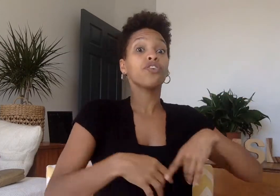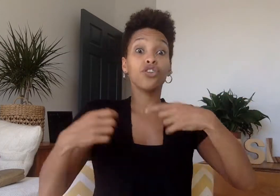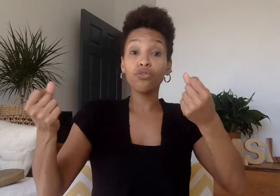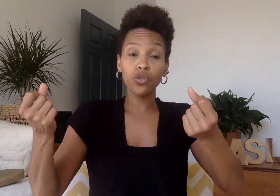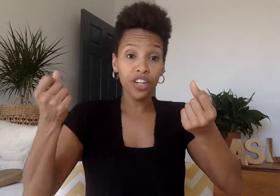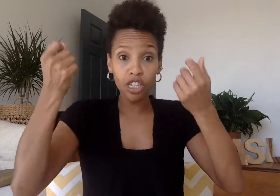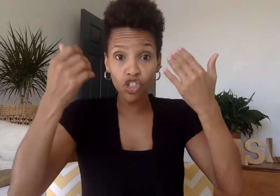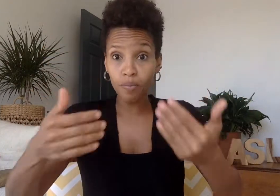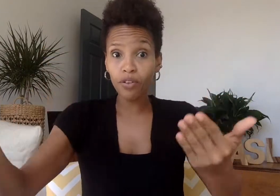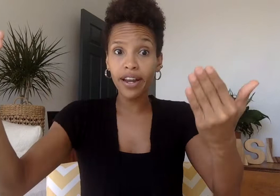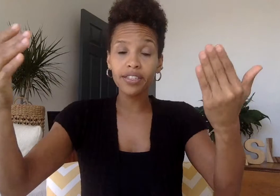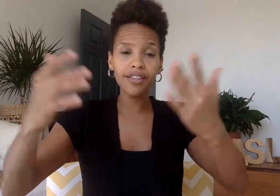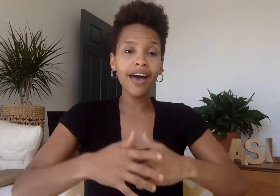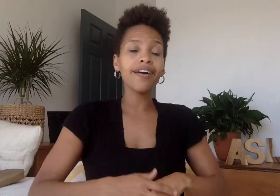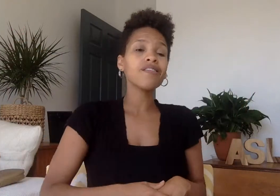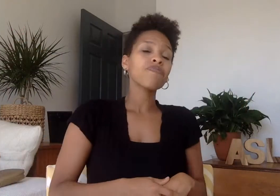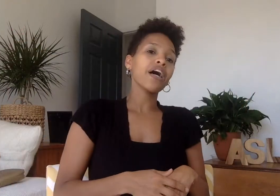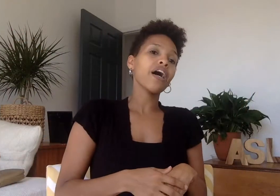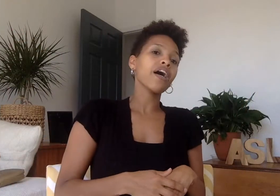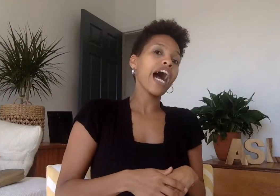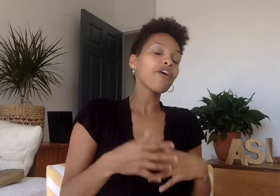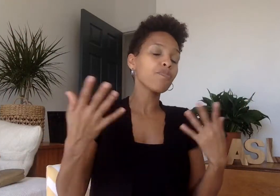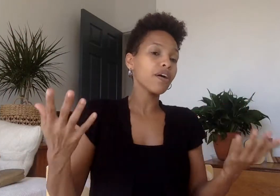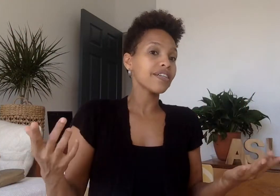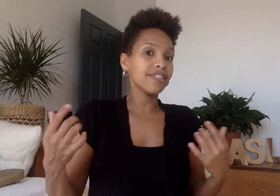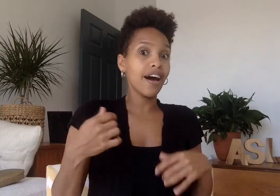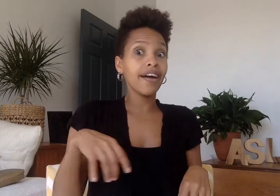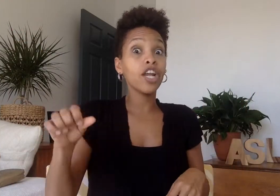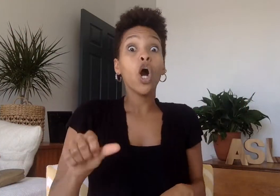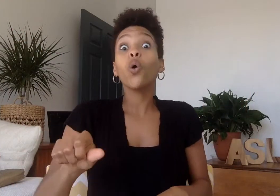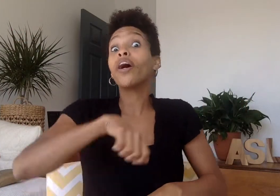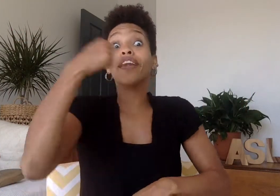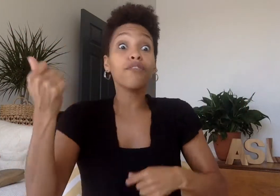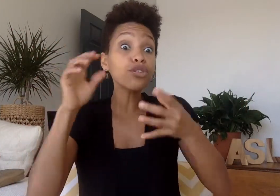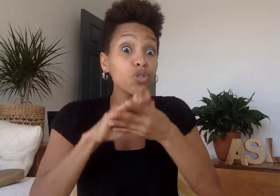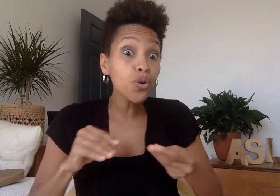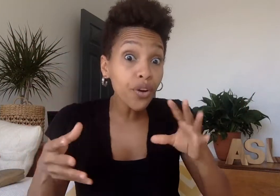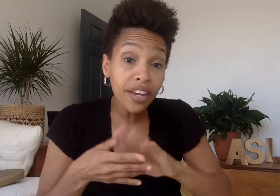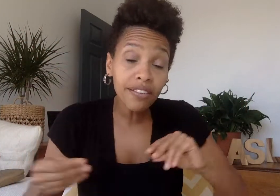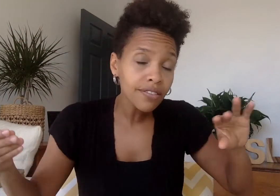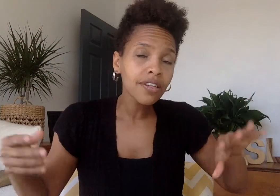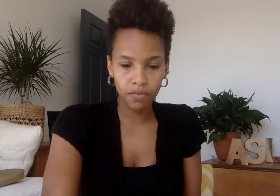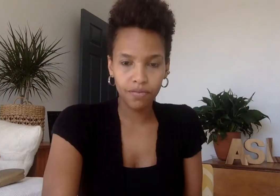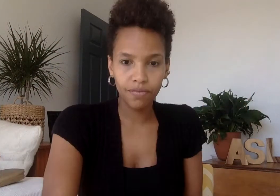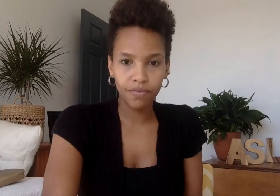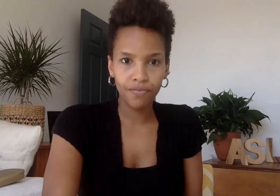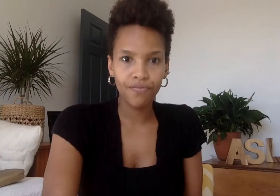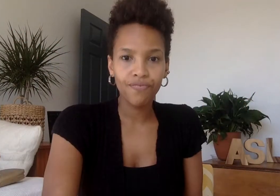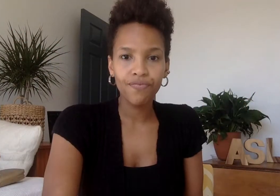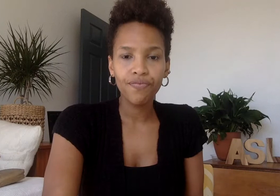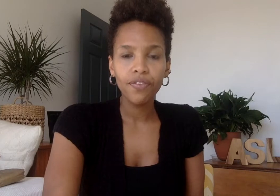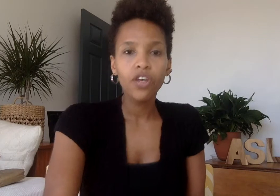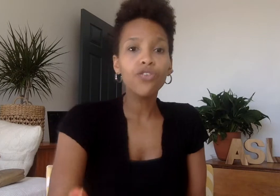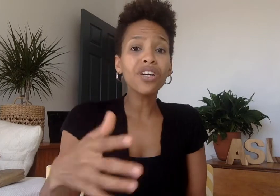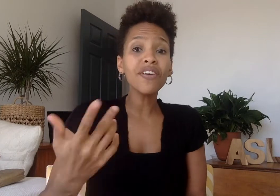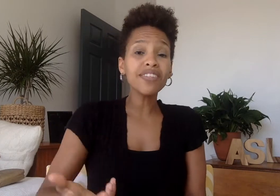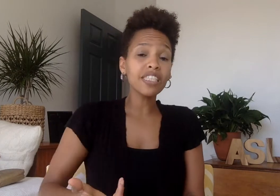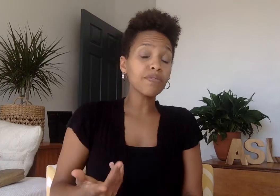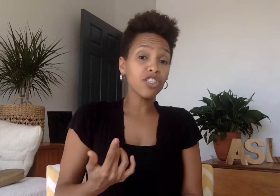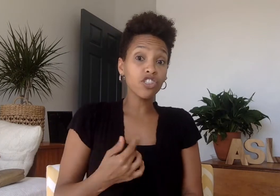new story, just jumping right into that. I would probably assign, another story. You could even simply just start